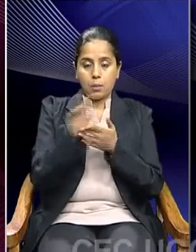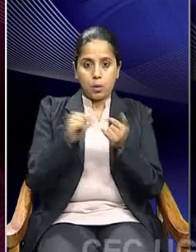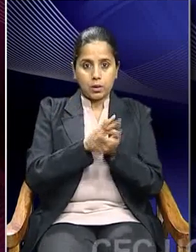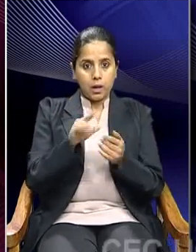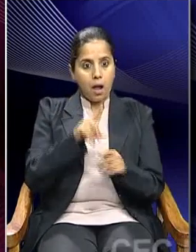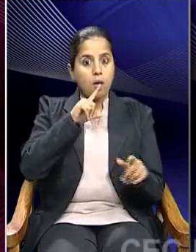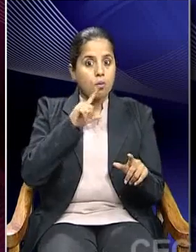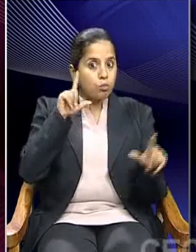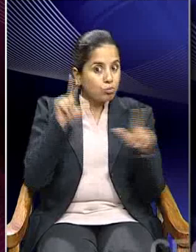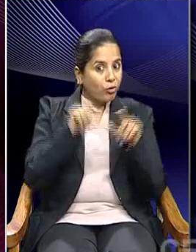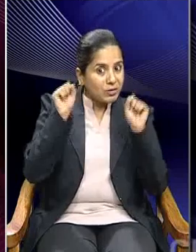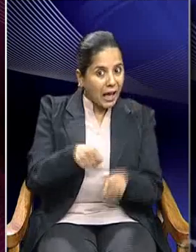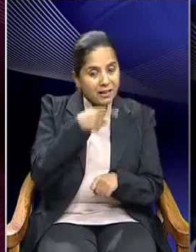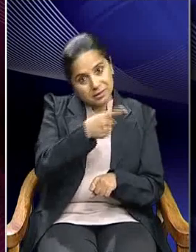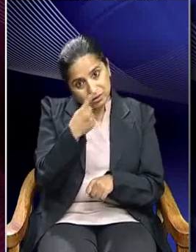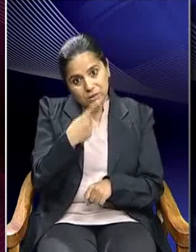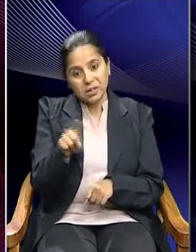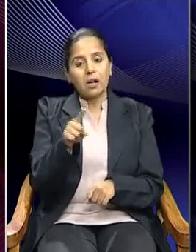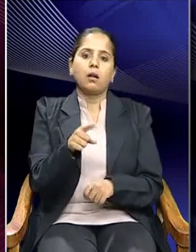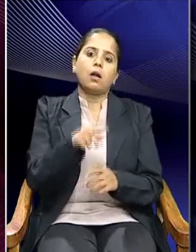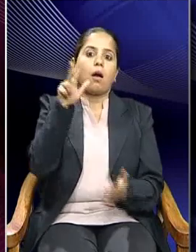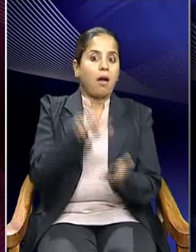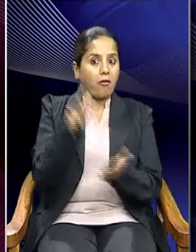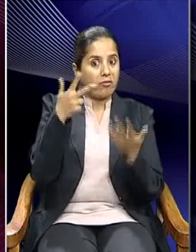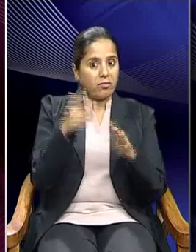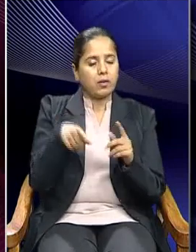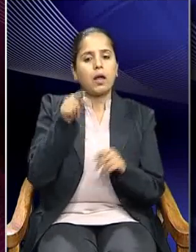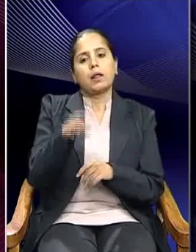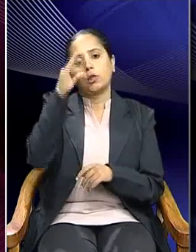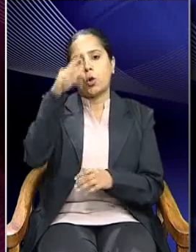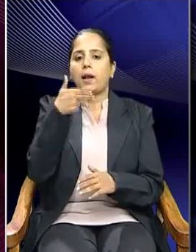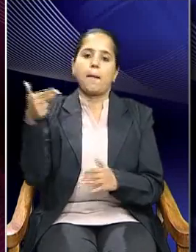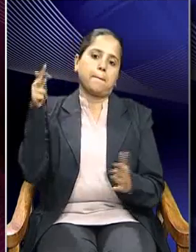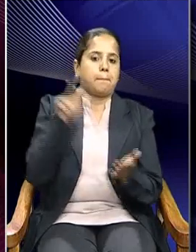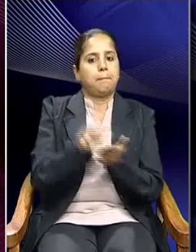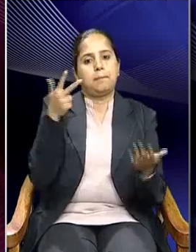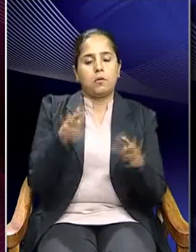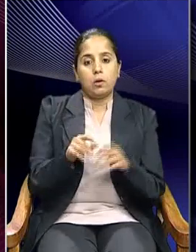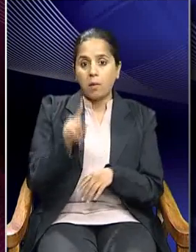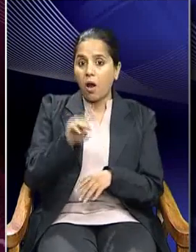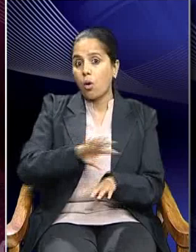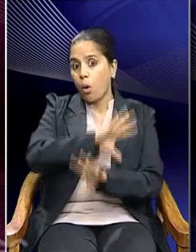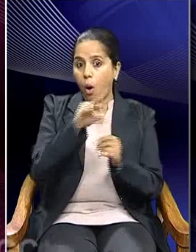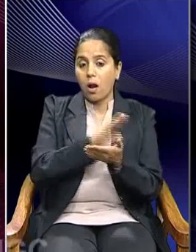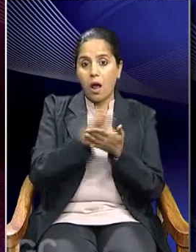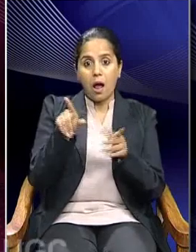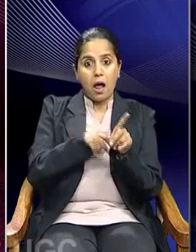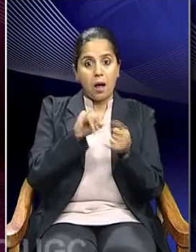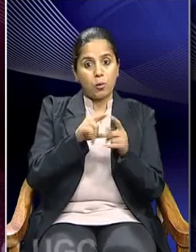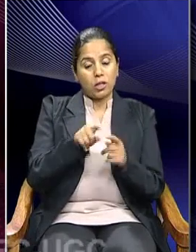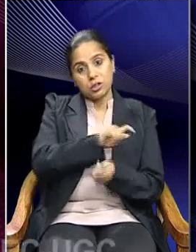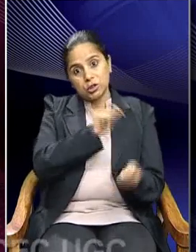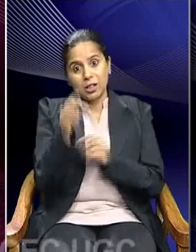and proved to be correct, they are recognized as theory. But not all hypothesis becomes